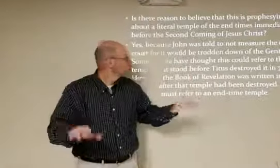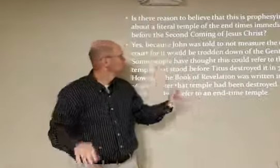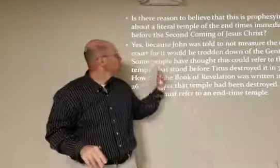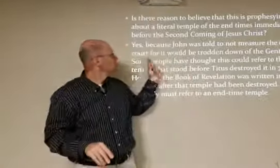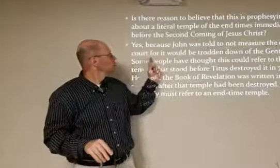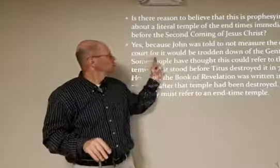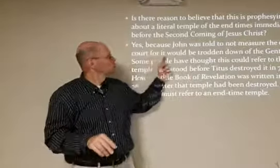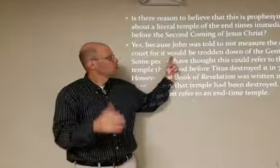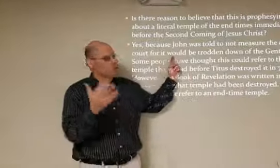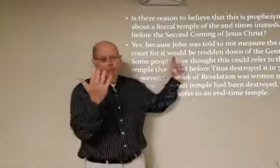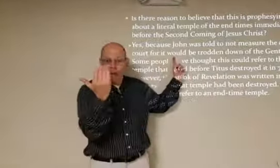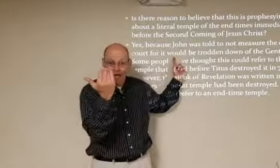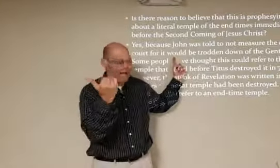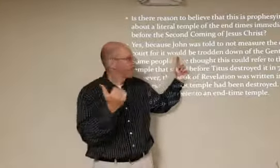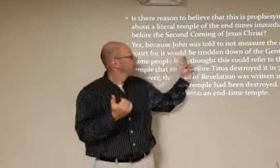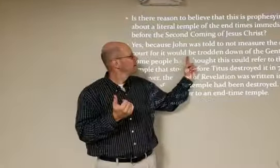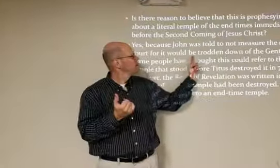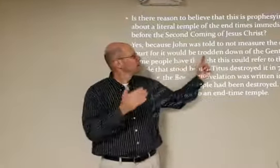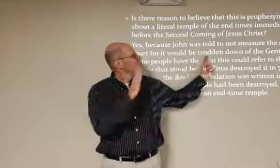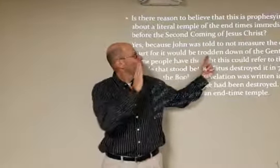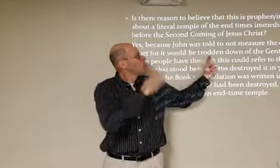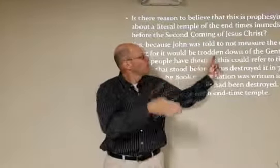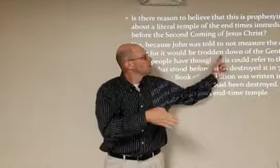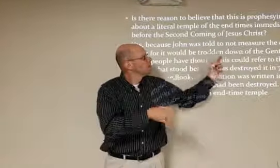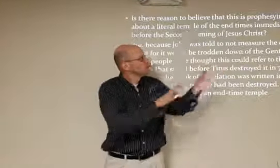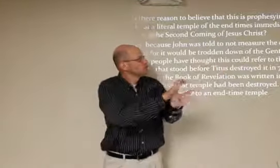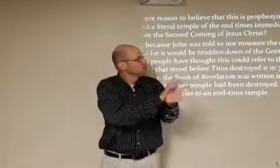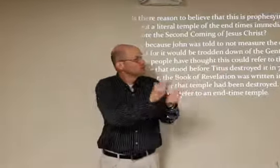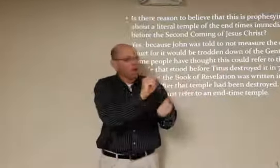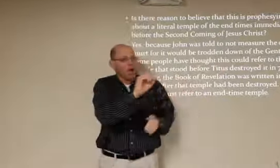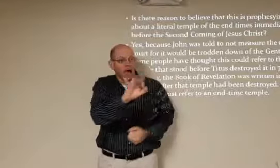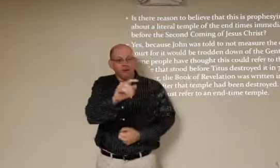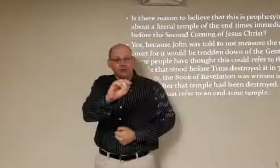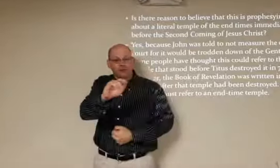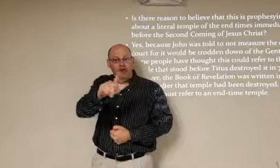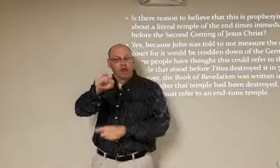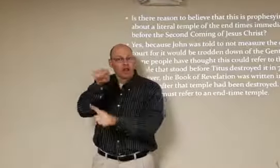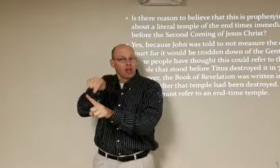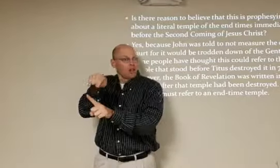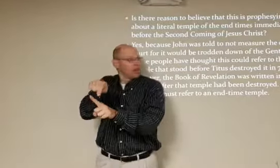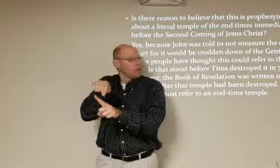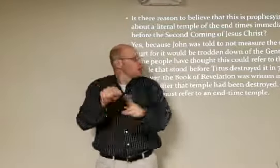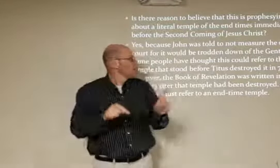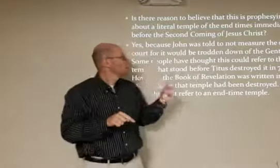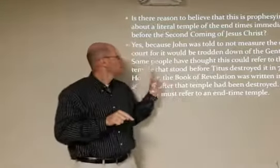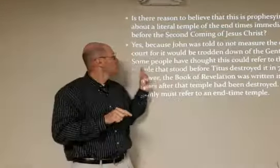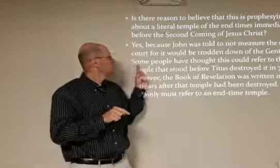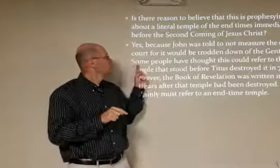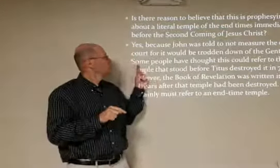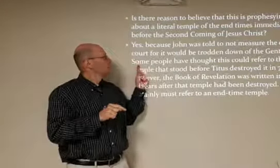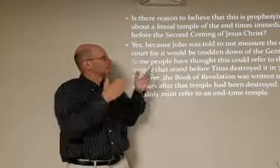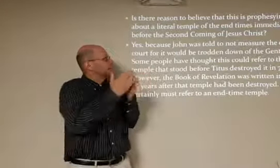Don't measure that. And the reason it would be trodden down of the Gentiles.